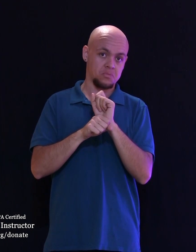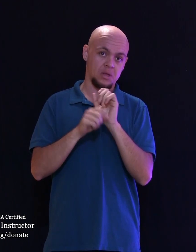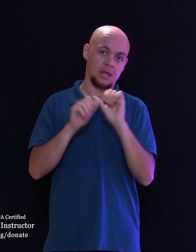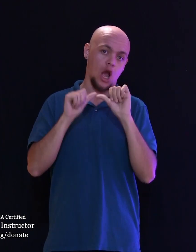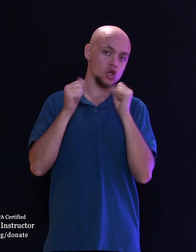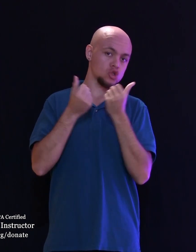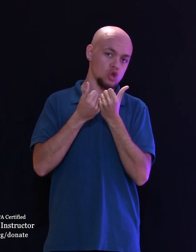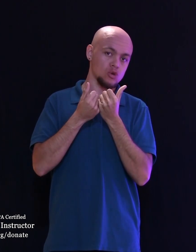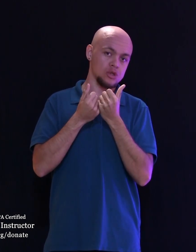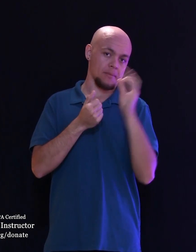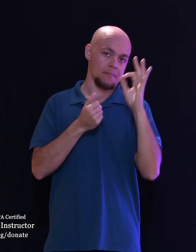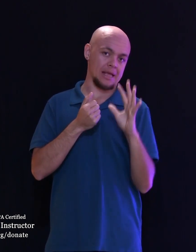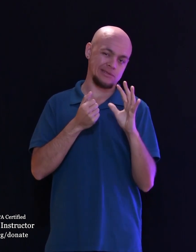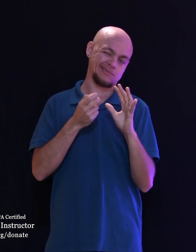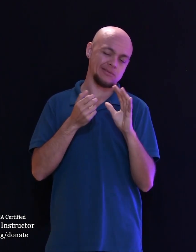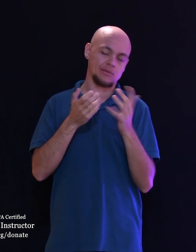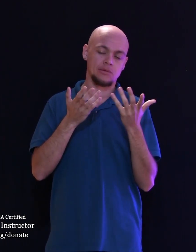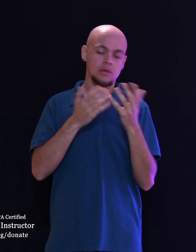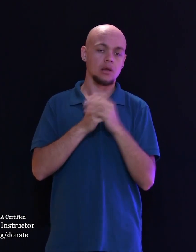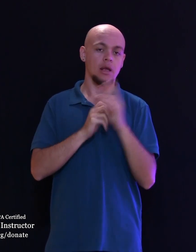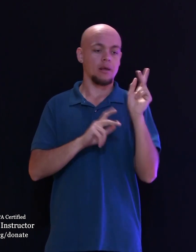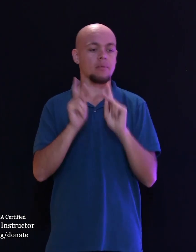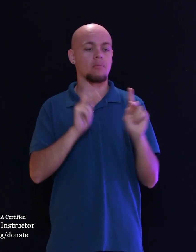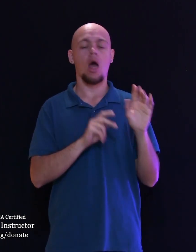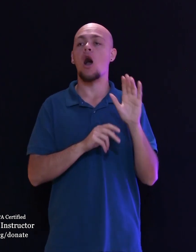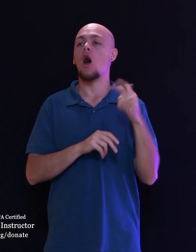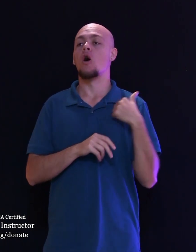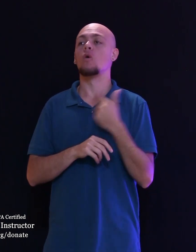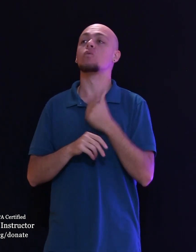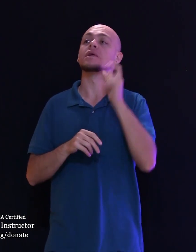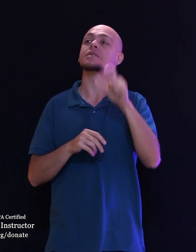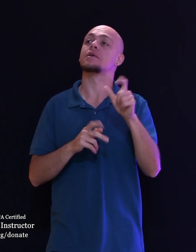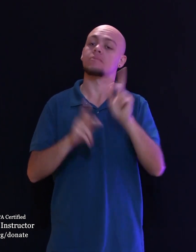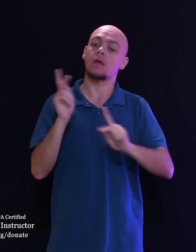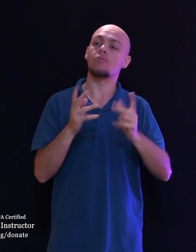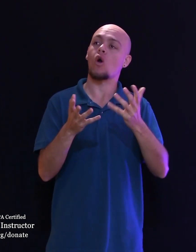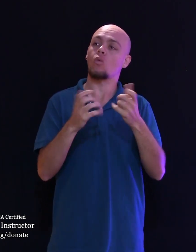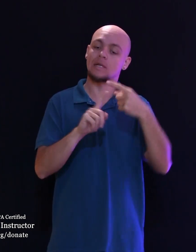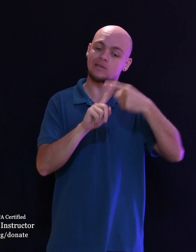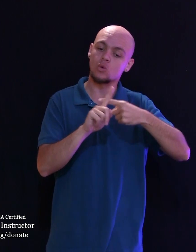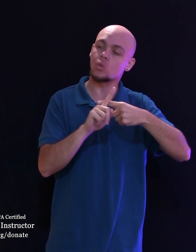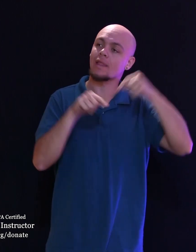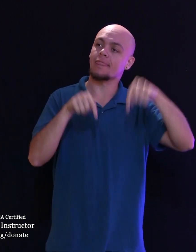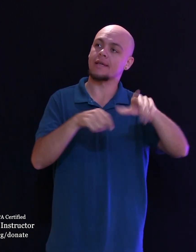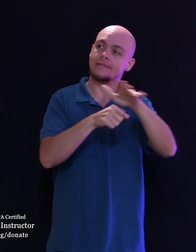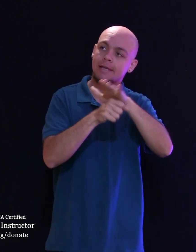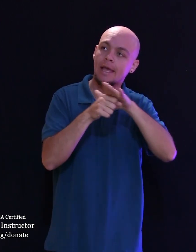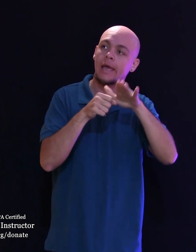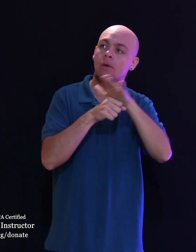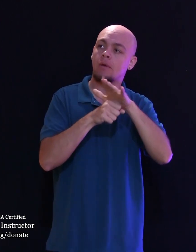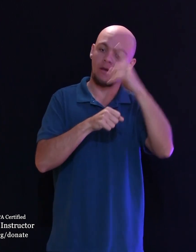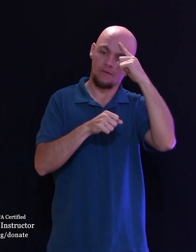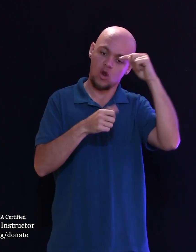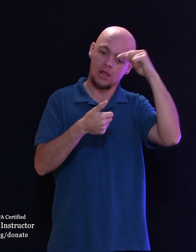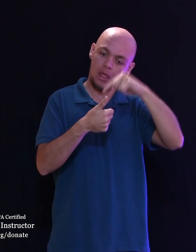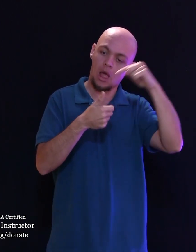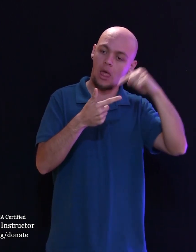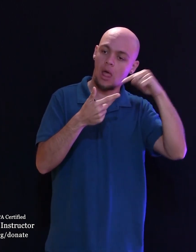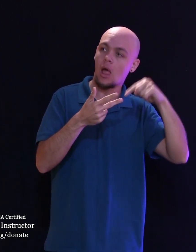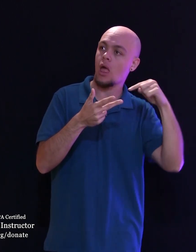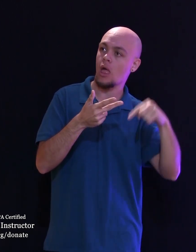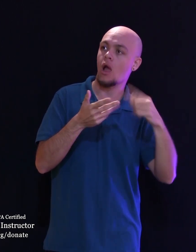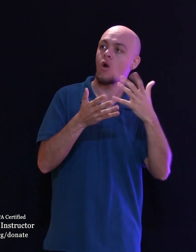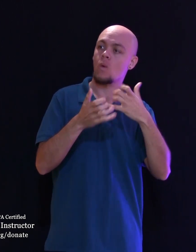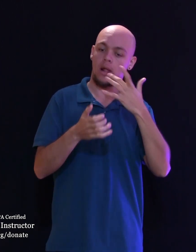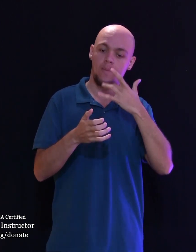associate pastor at, senior pastor, and all these other people are like, well, we have people who want to rent our facilities for this or that or something else. They